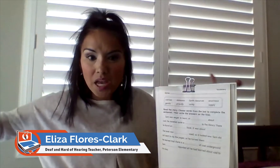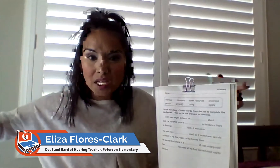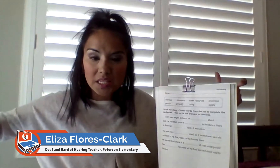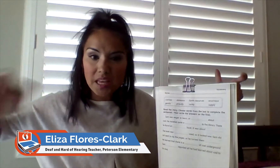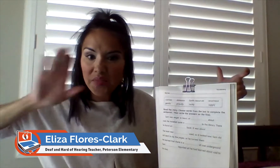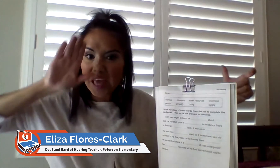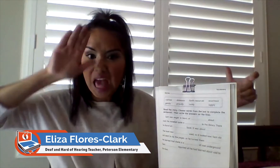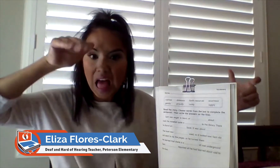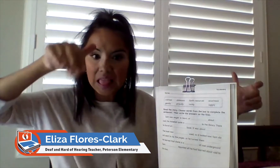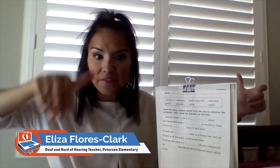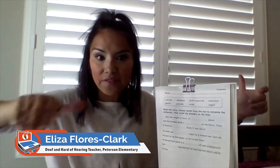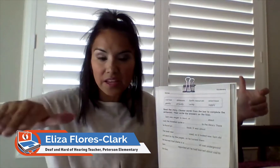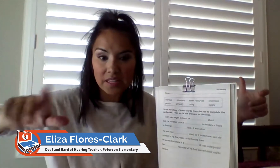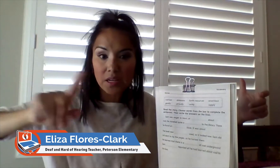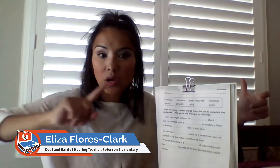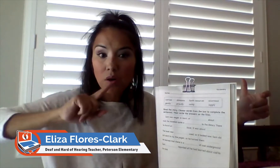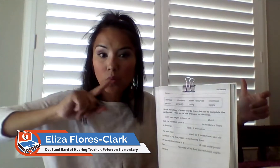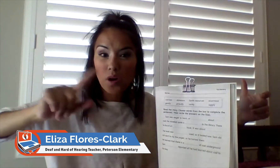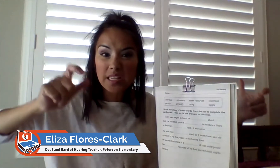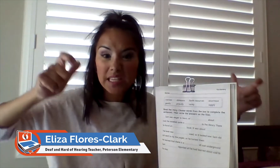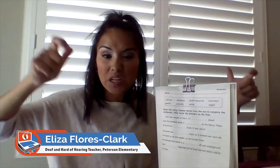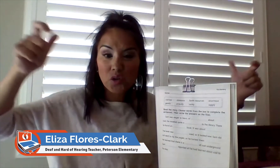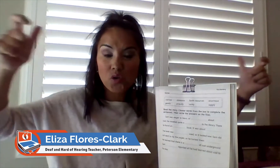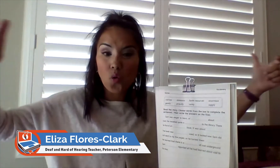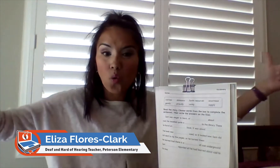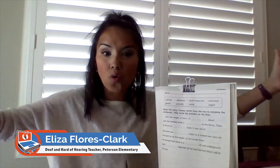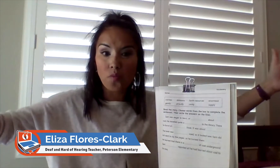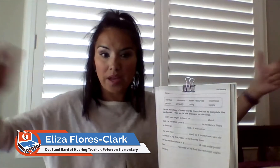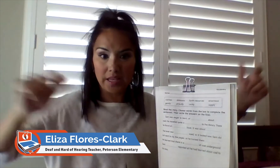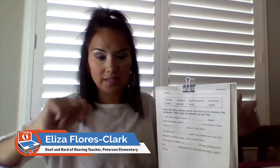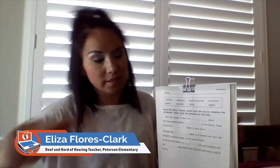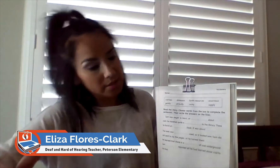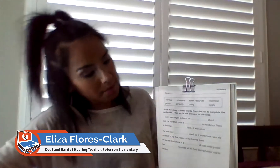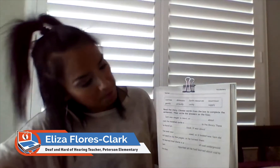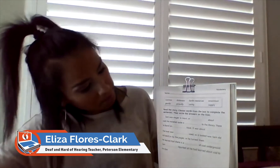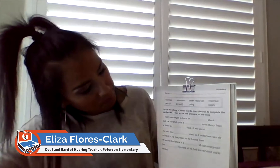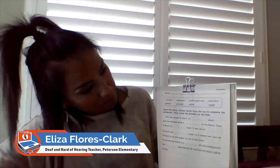Enormous. The elephant was enormous.